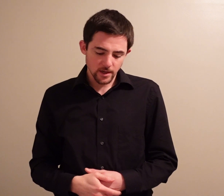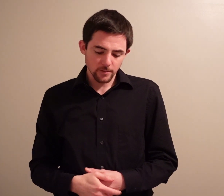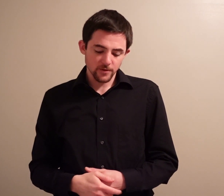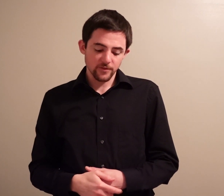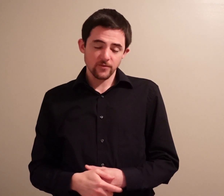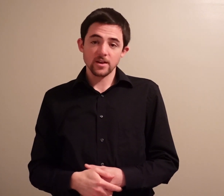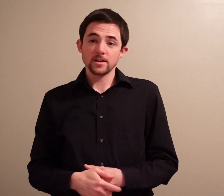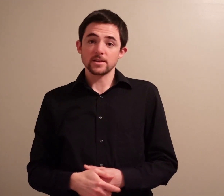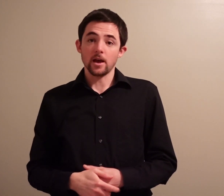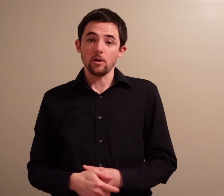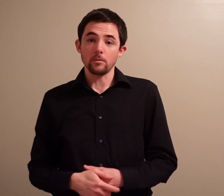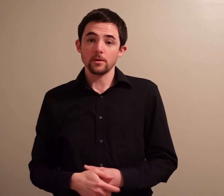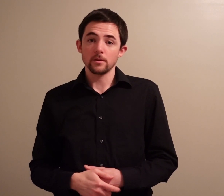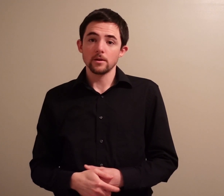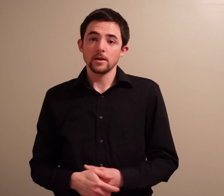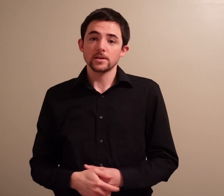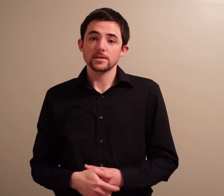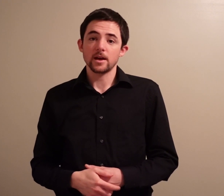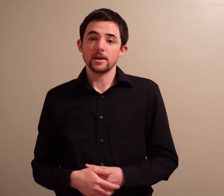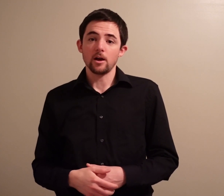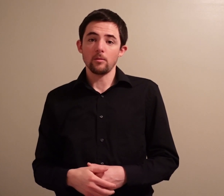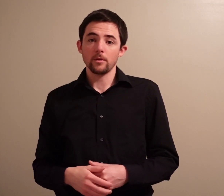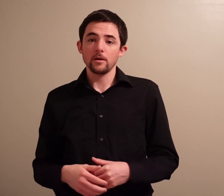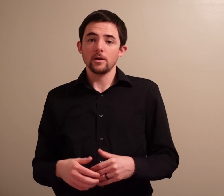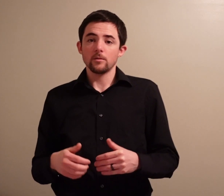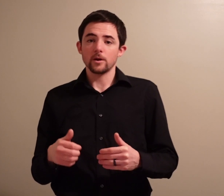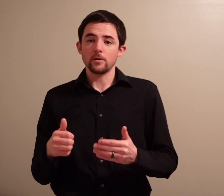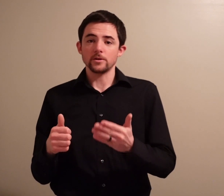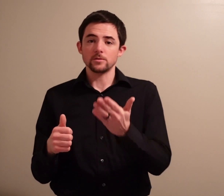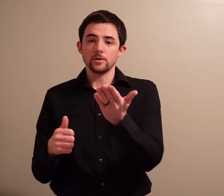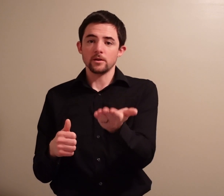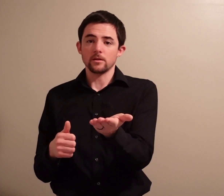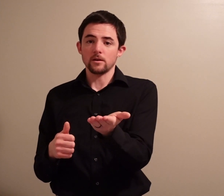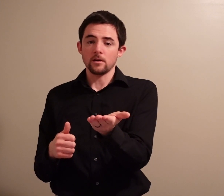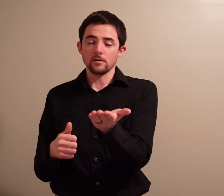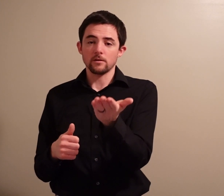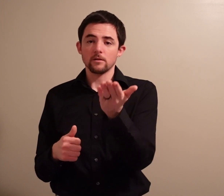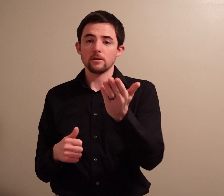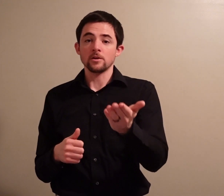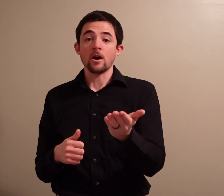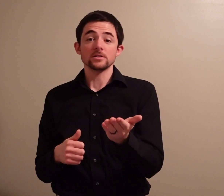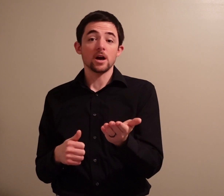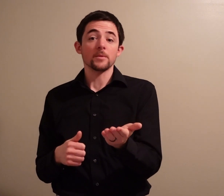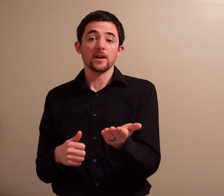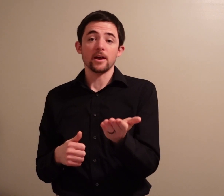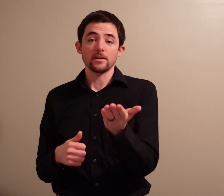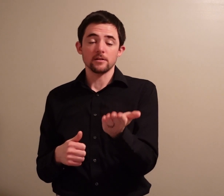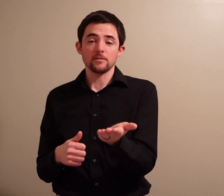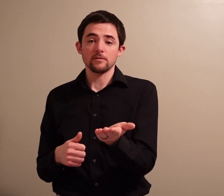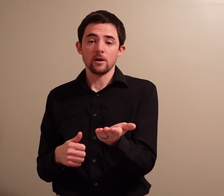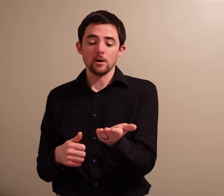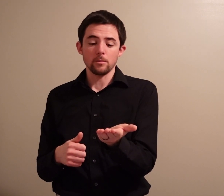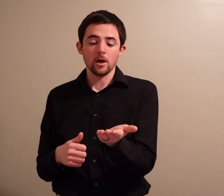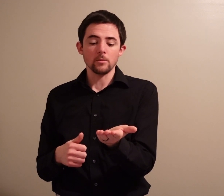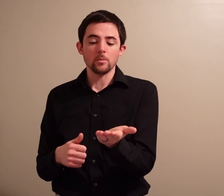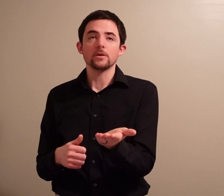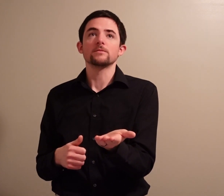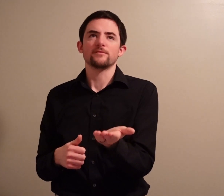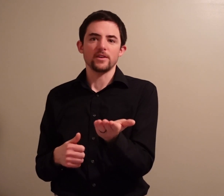number 15 is help. To sign help, we're going to bring our non-dominant hand, palm open, facing